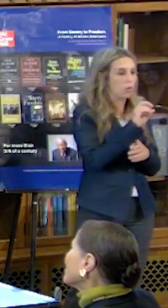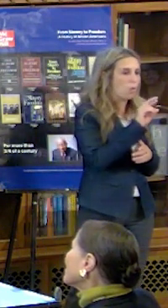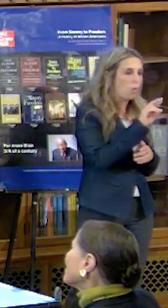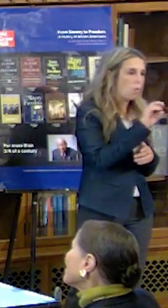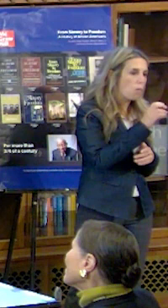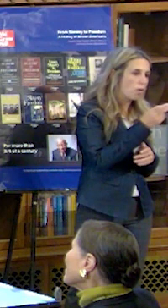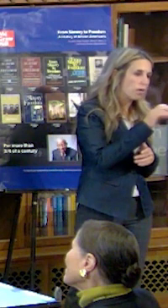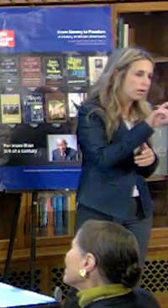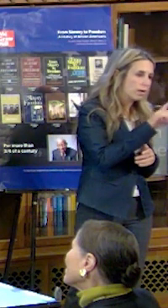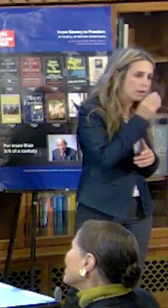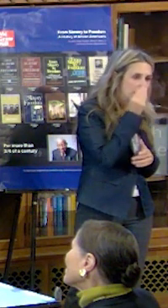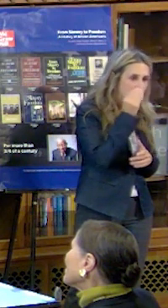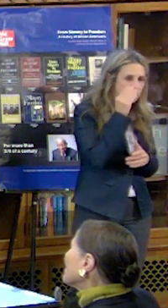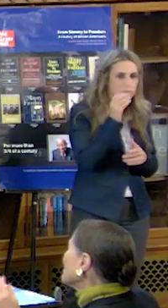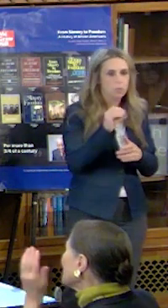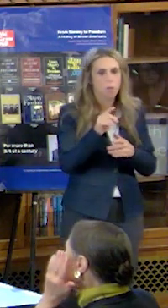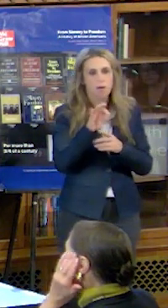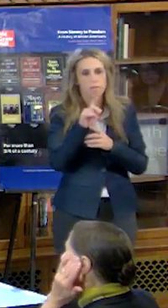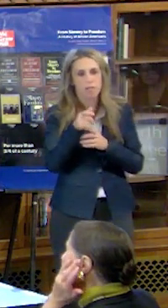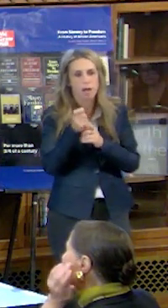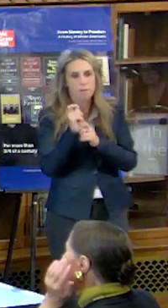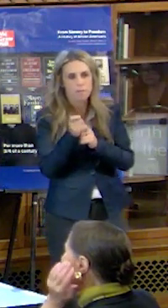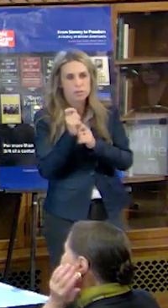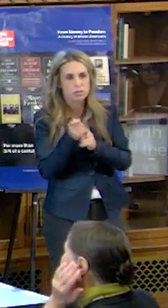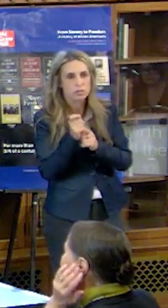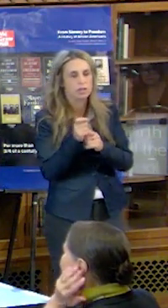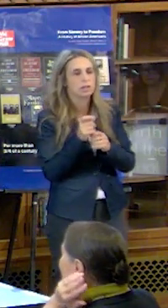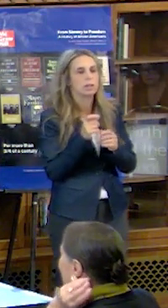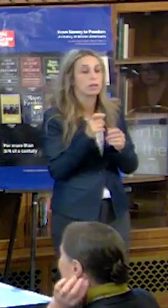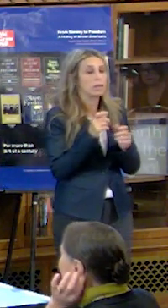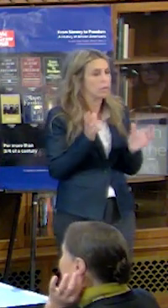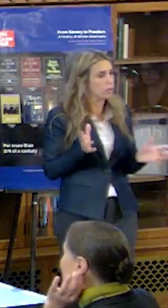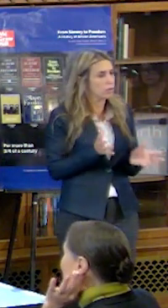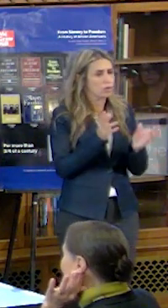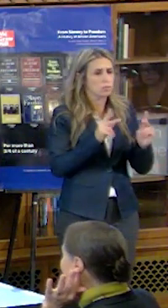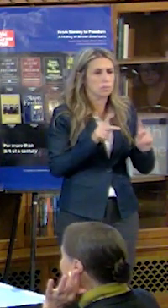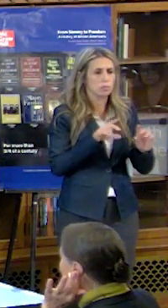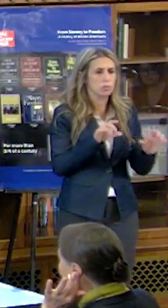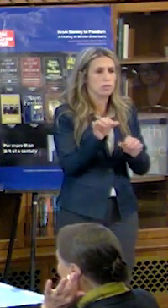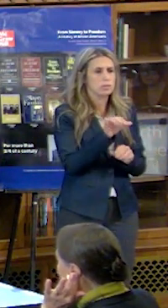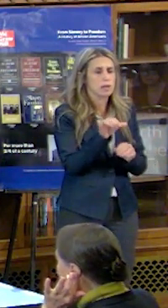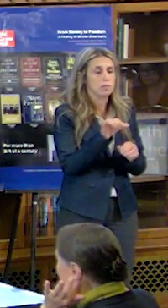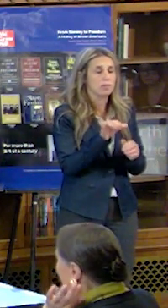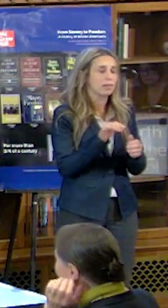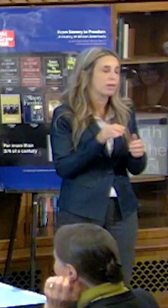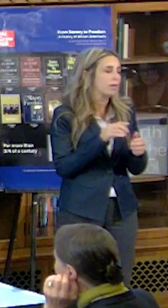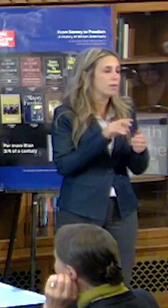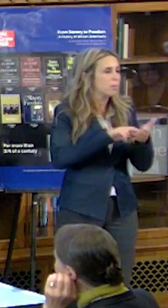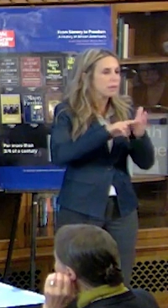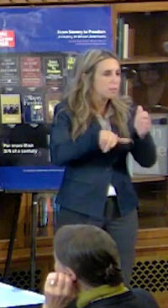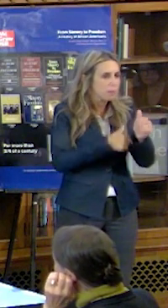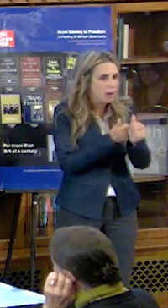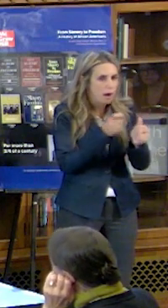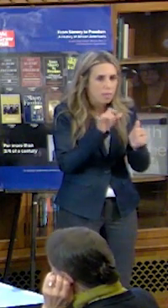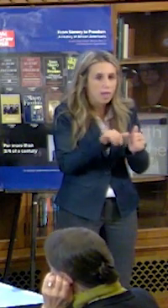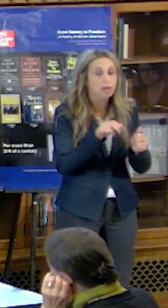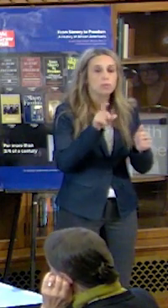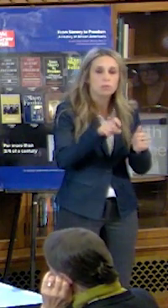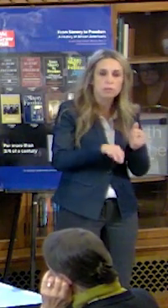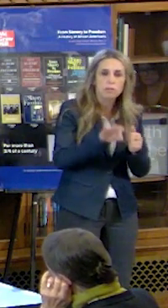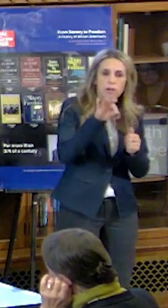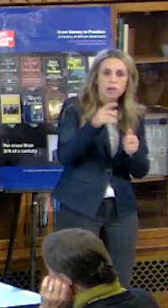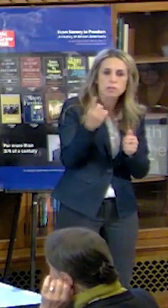he would encourage uh people to do the same what he was really saying is you need to find